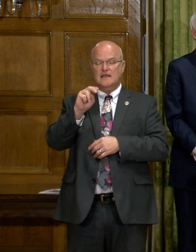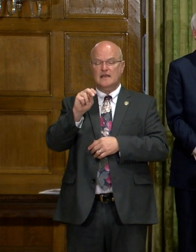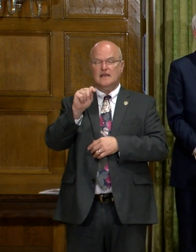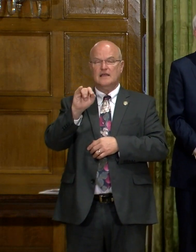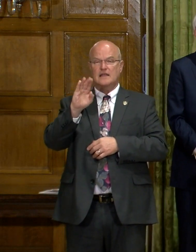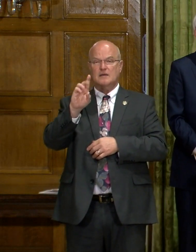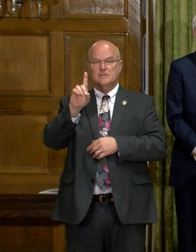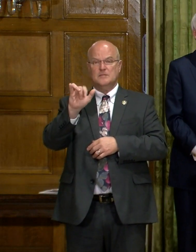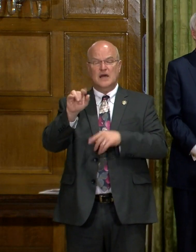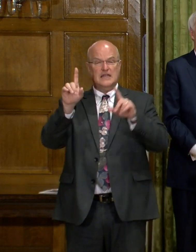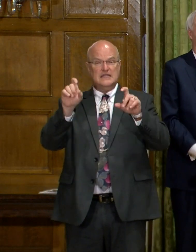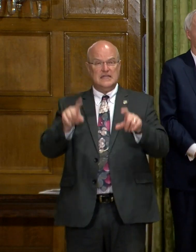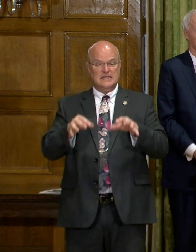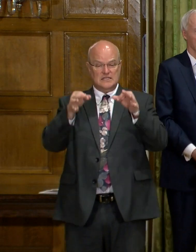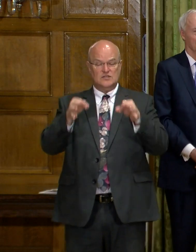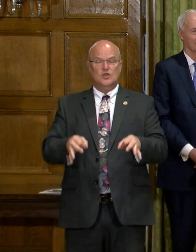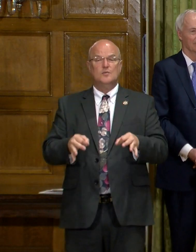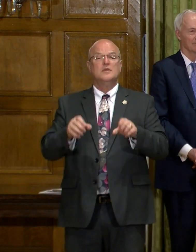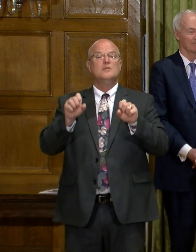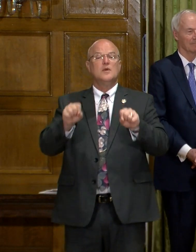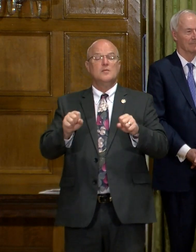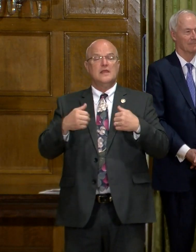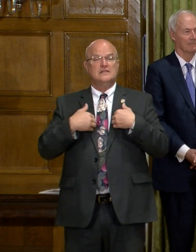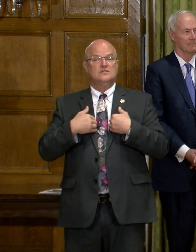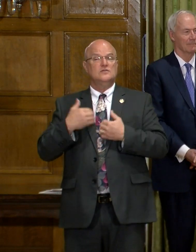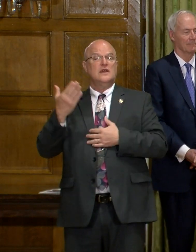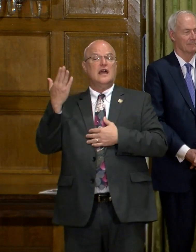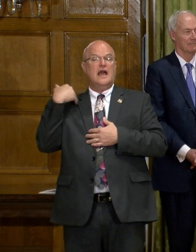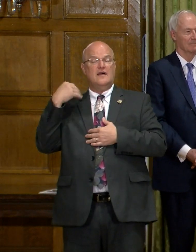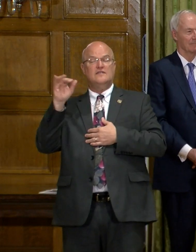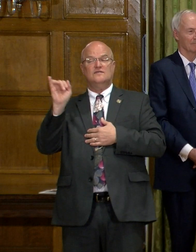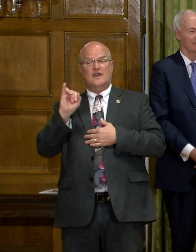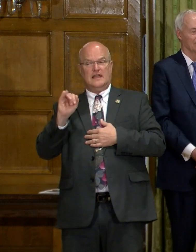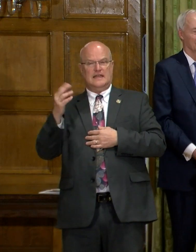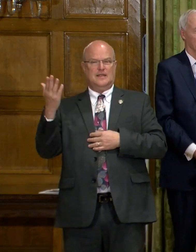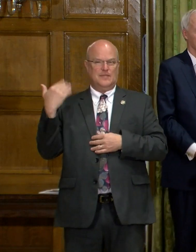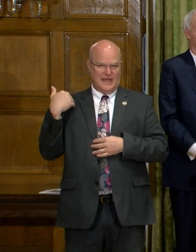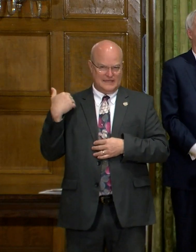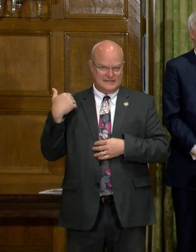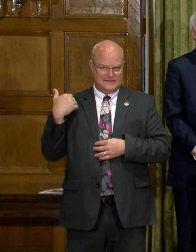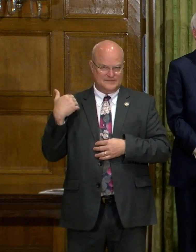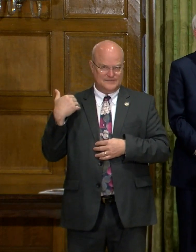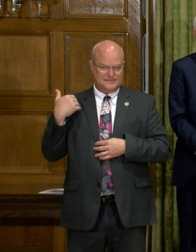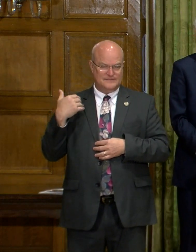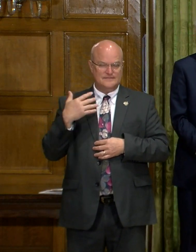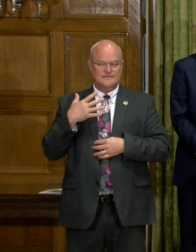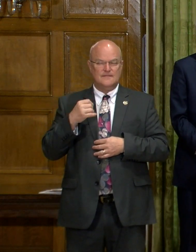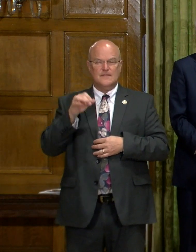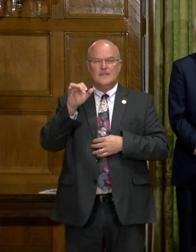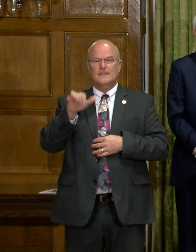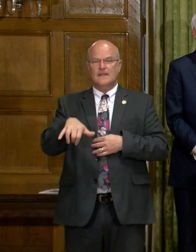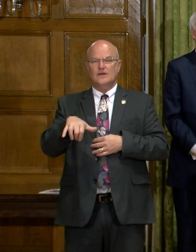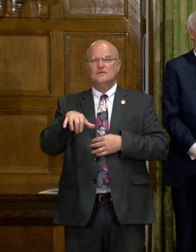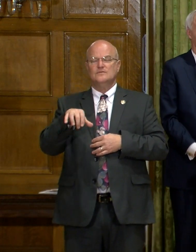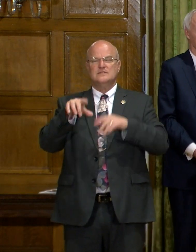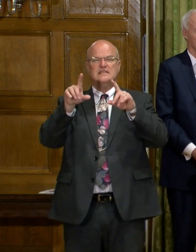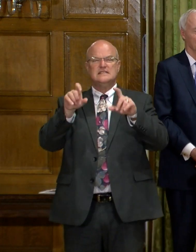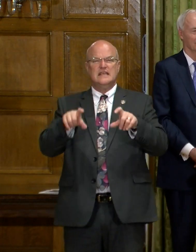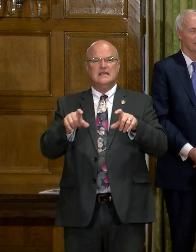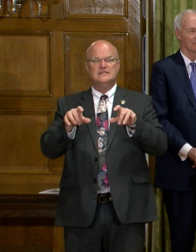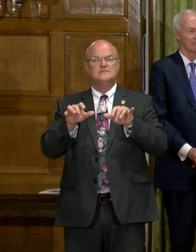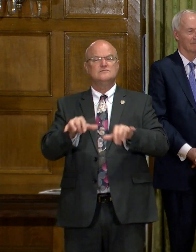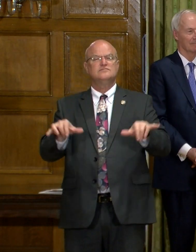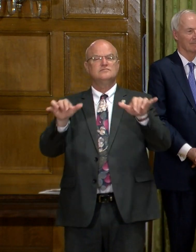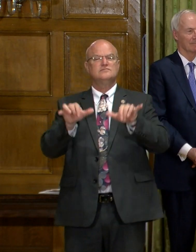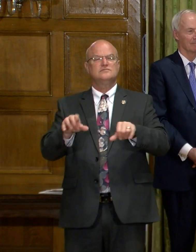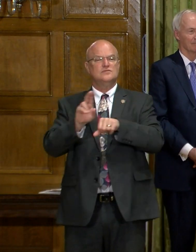antibody tests, determine the probability that you have been infected in the past. And those assays are